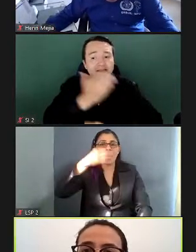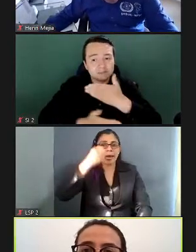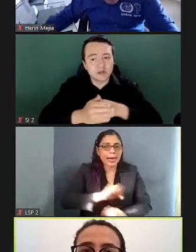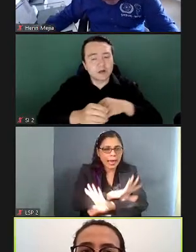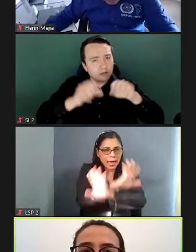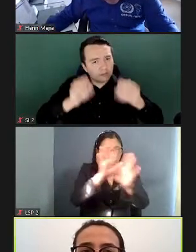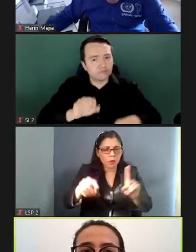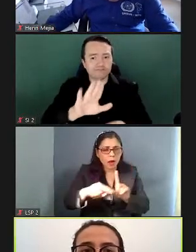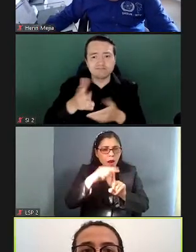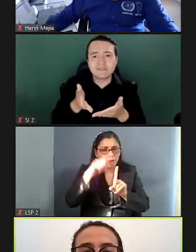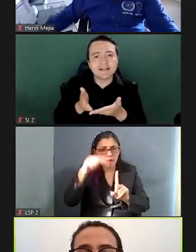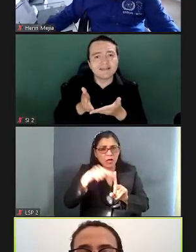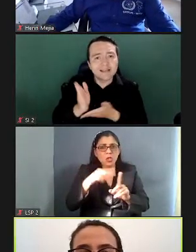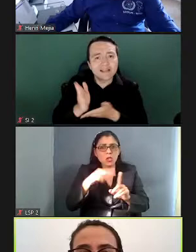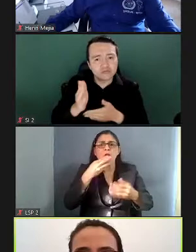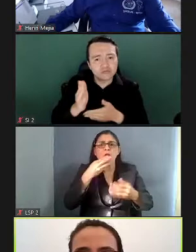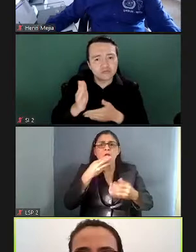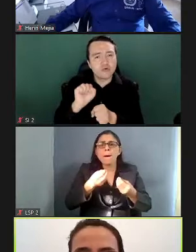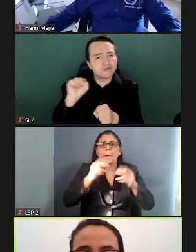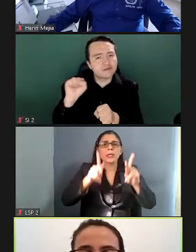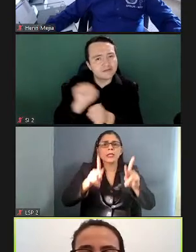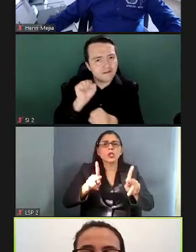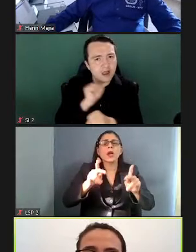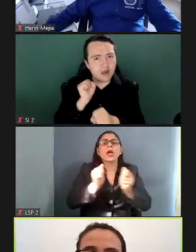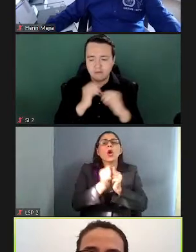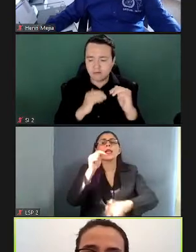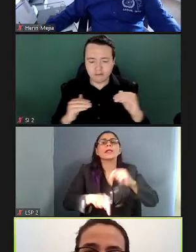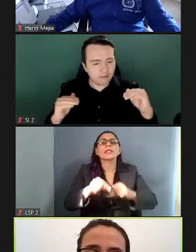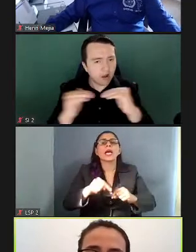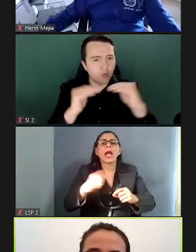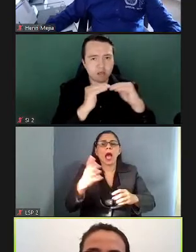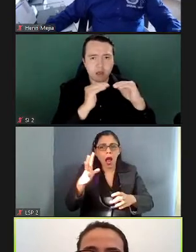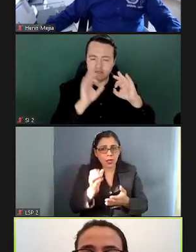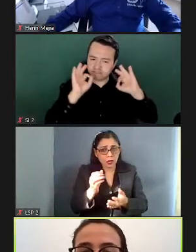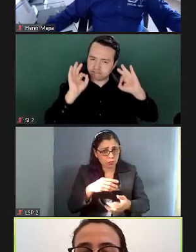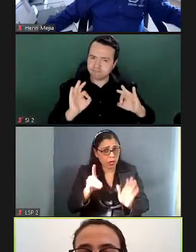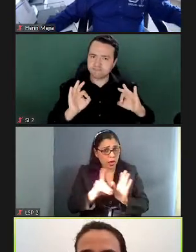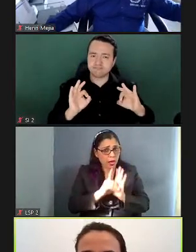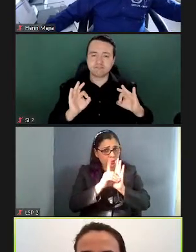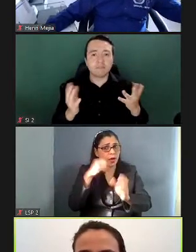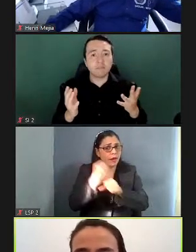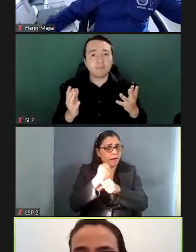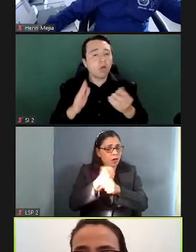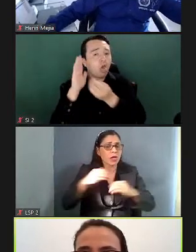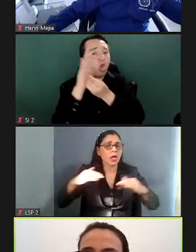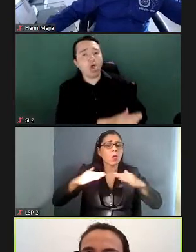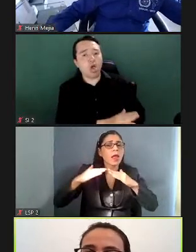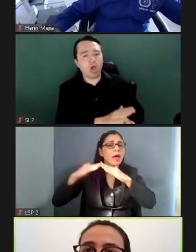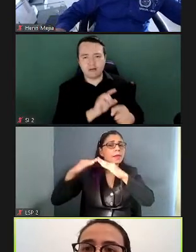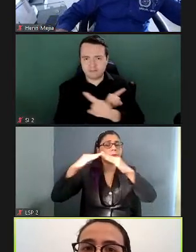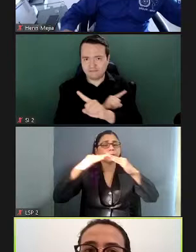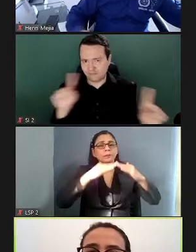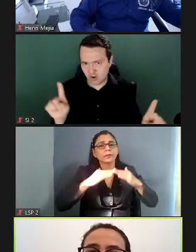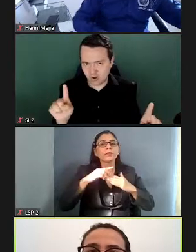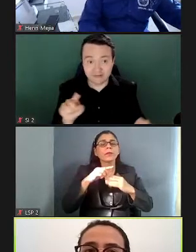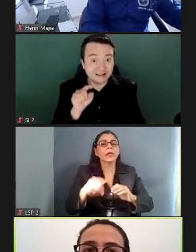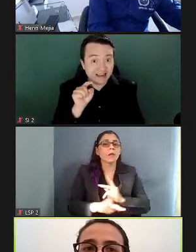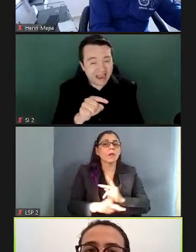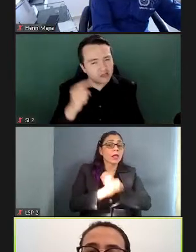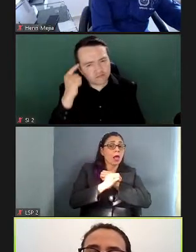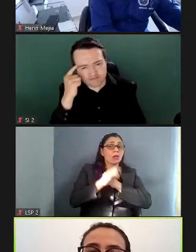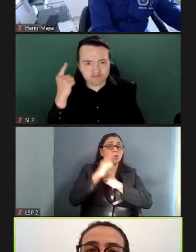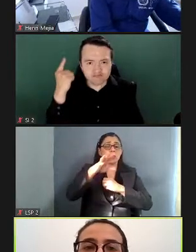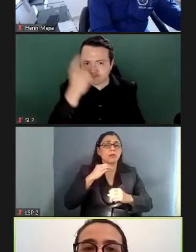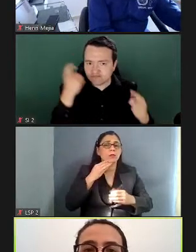can exercise the right to work with equality preventing their exclusion which will